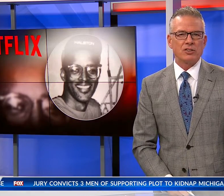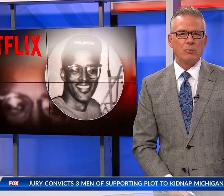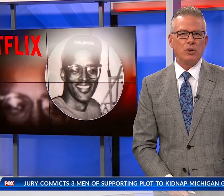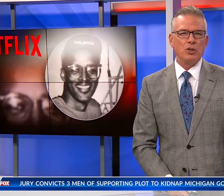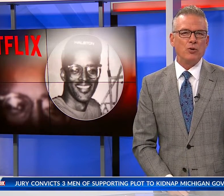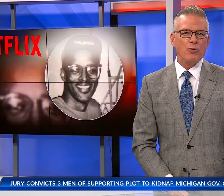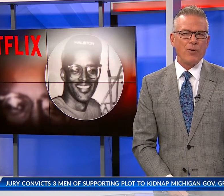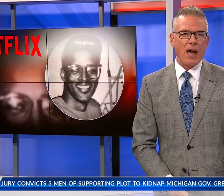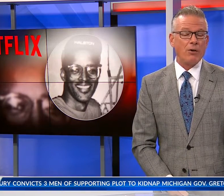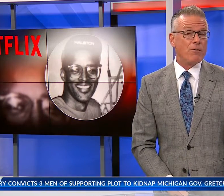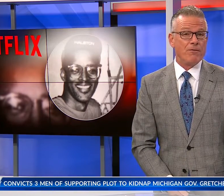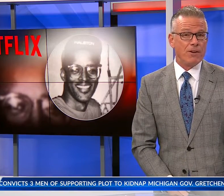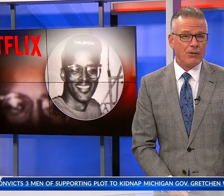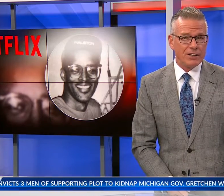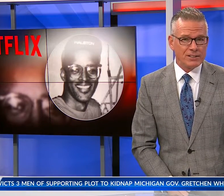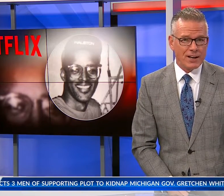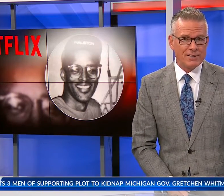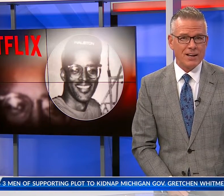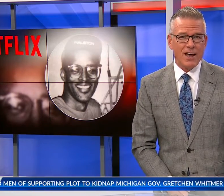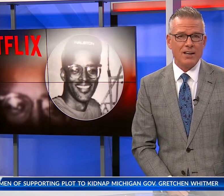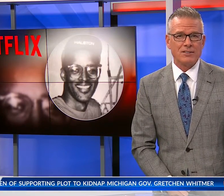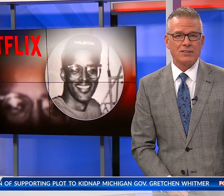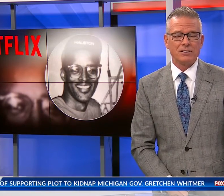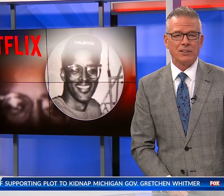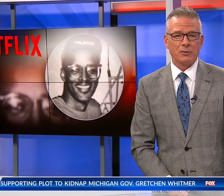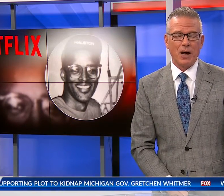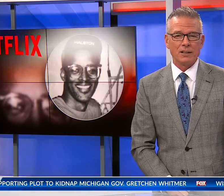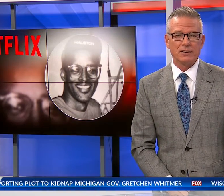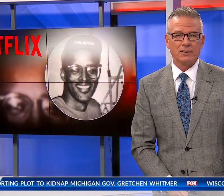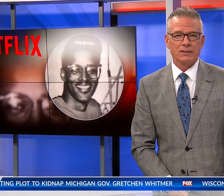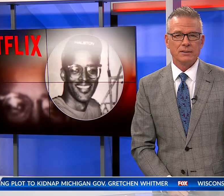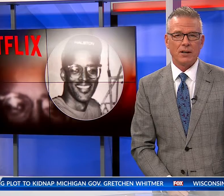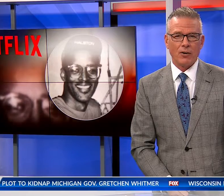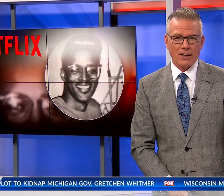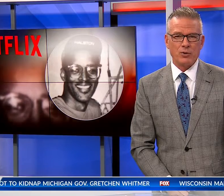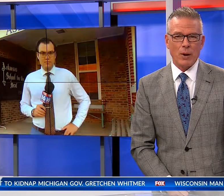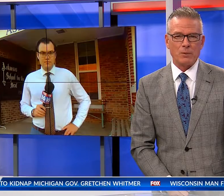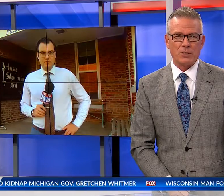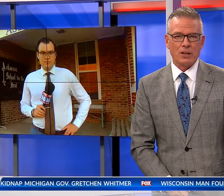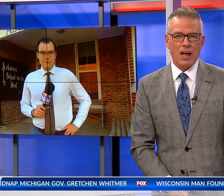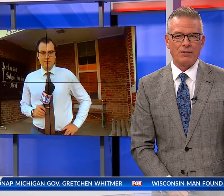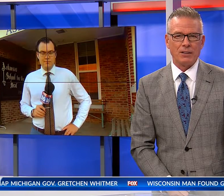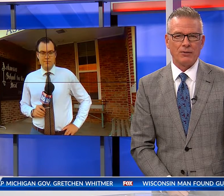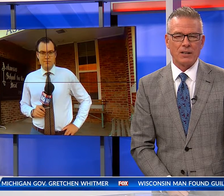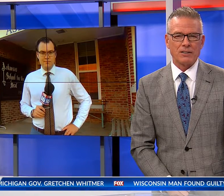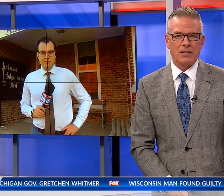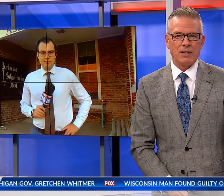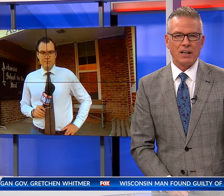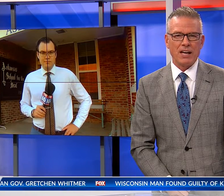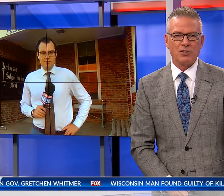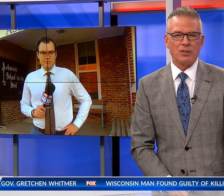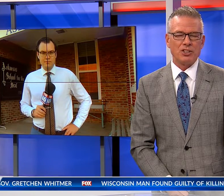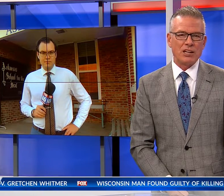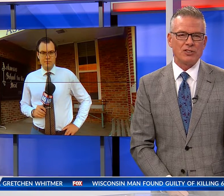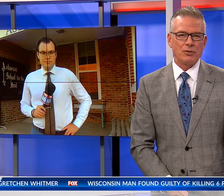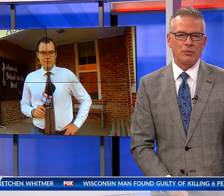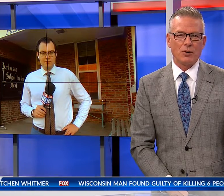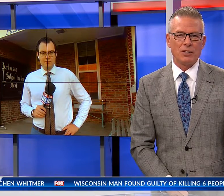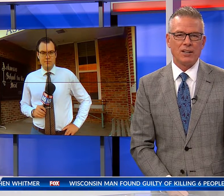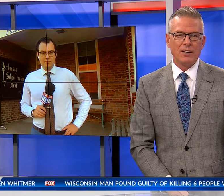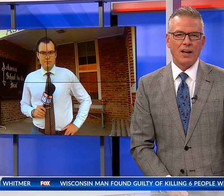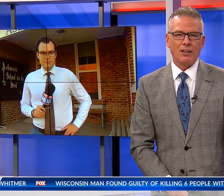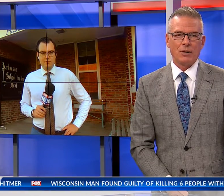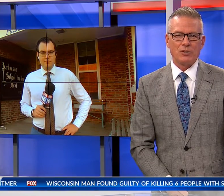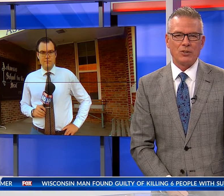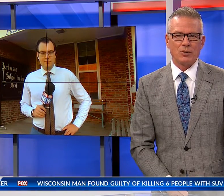he has some newfound, very tight ties to Little Rock. Our Andrew Epperson live in Little Rock this evening. And Andrew, a gesture from